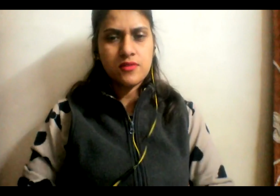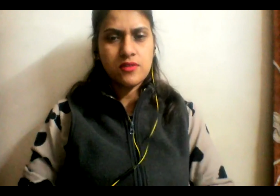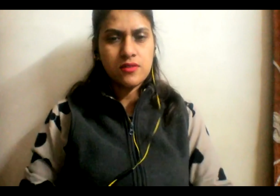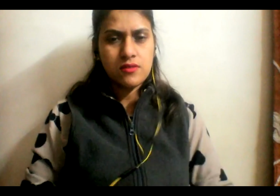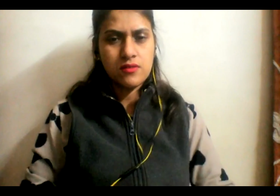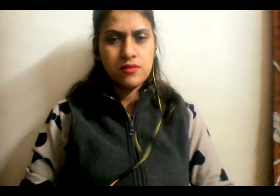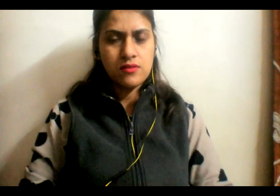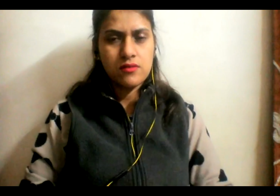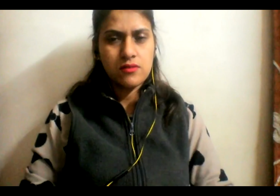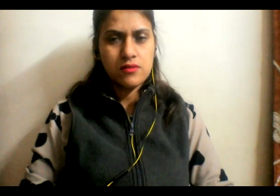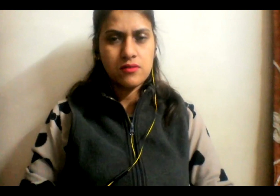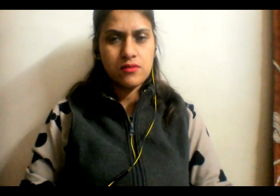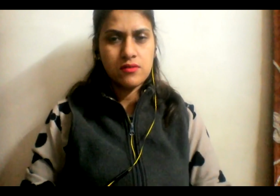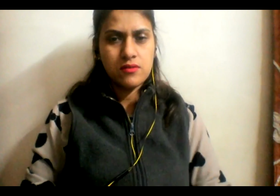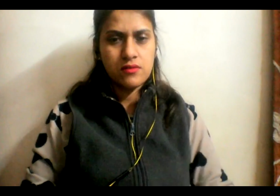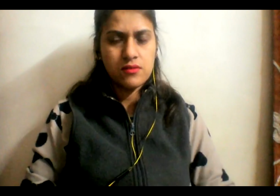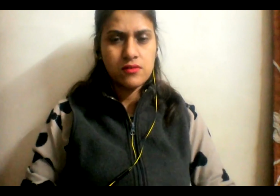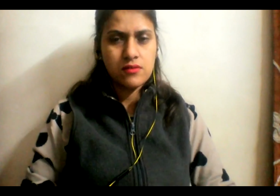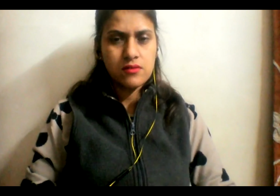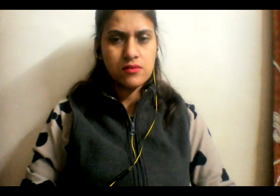of today, the